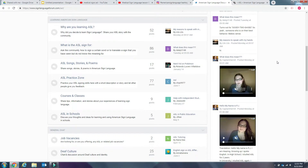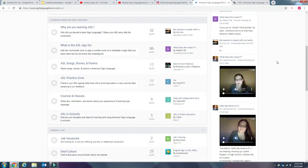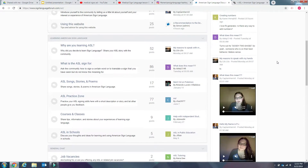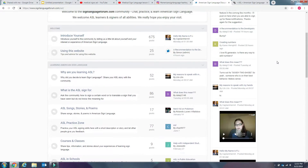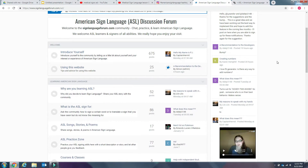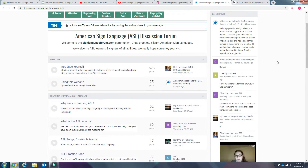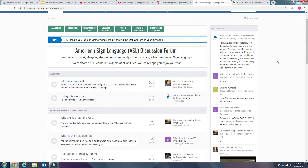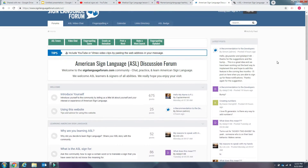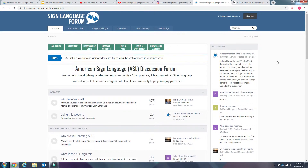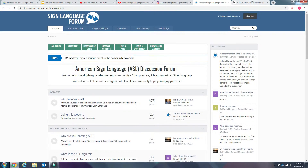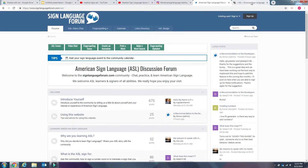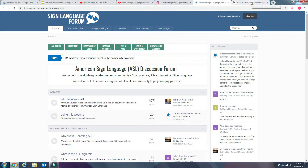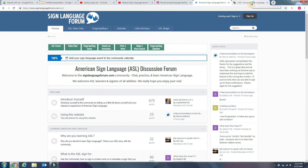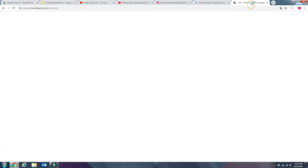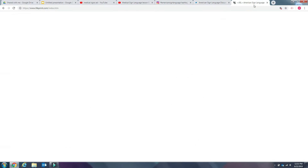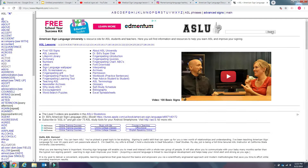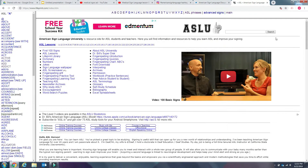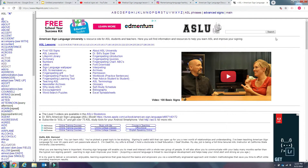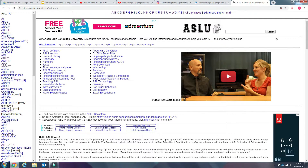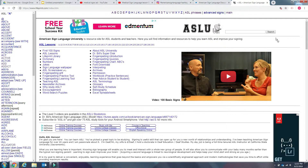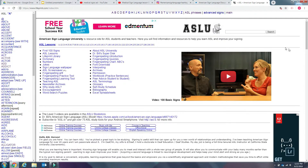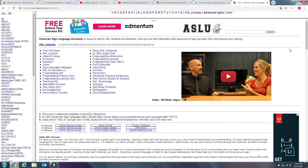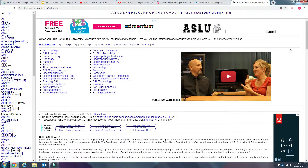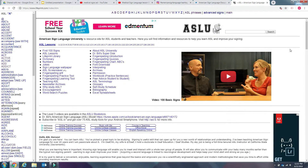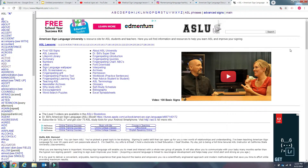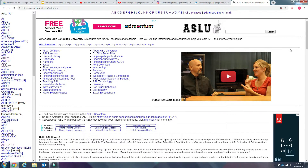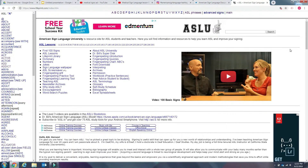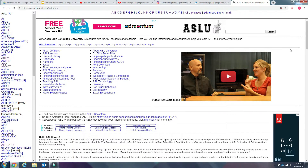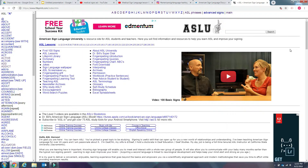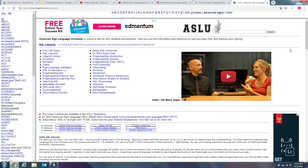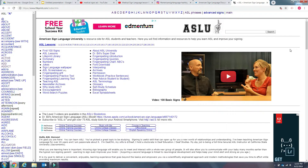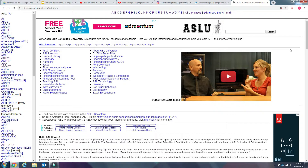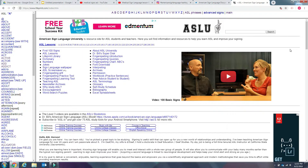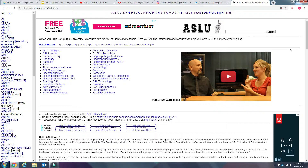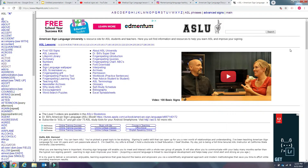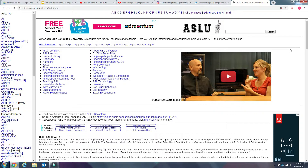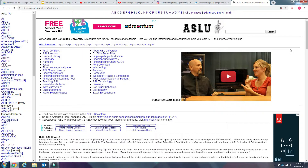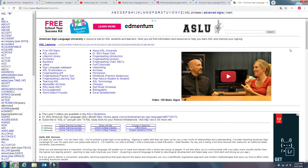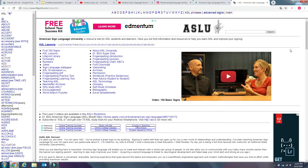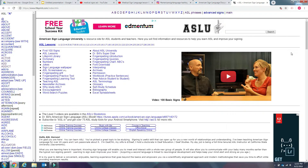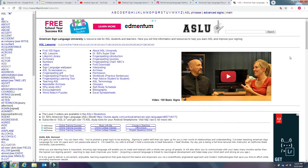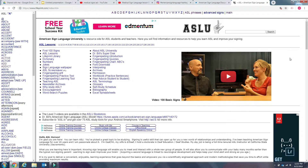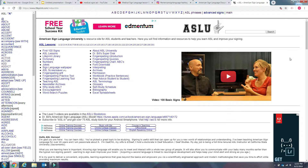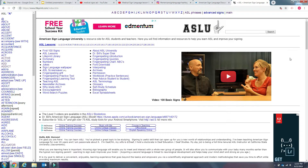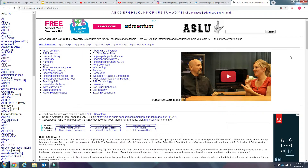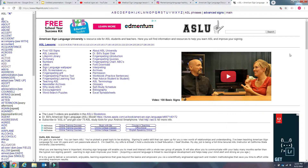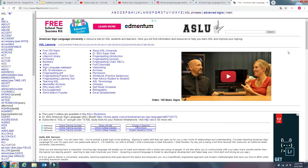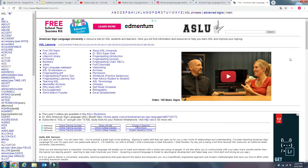most helpful resource. And lastly, affinity spaces, or areas where people come together to share knowledge. This was